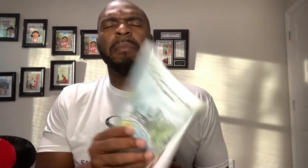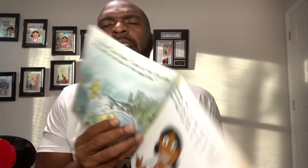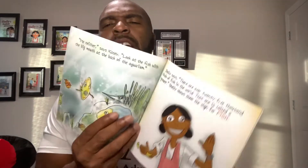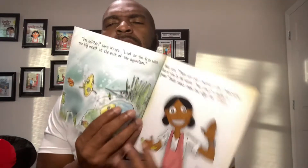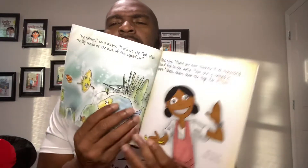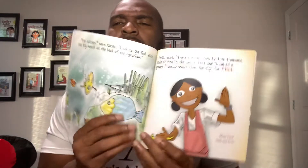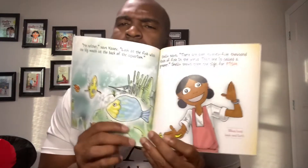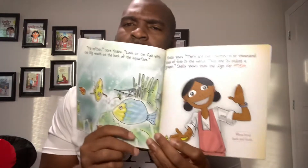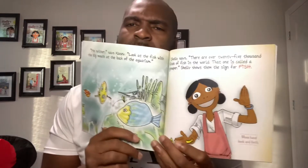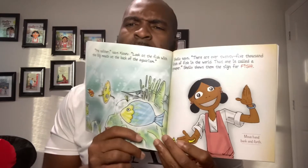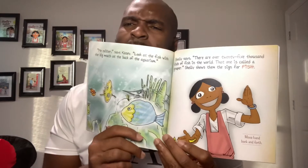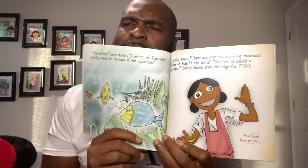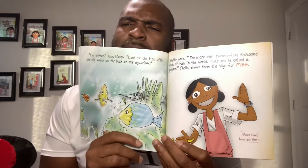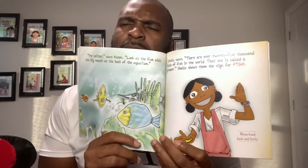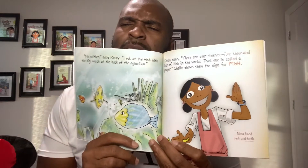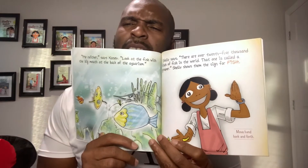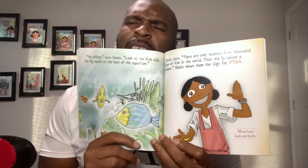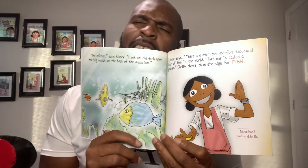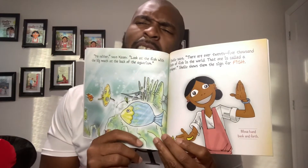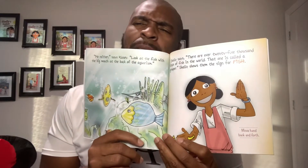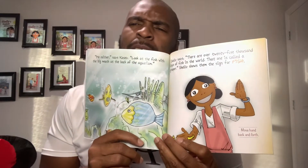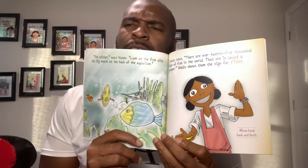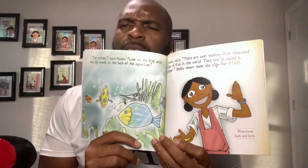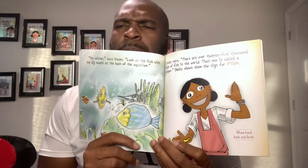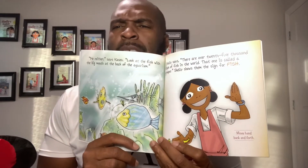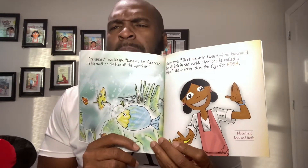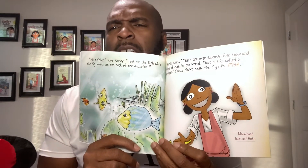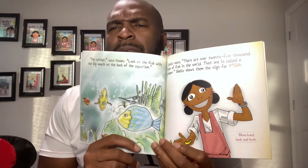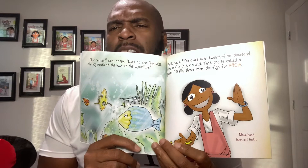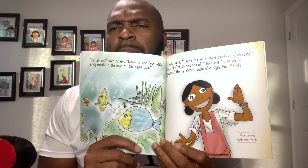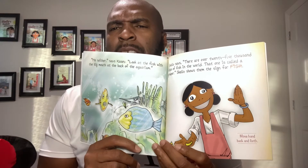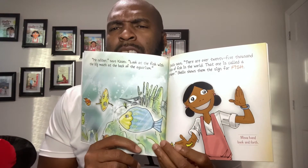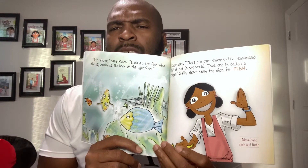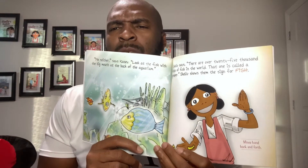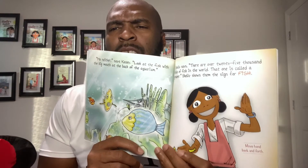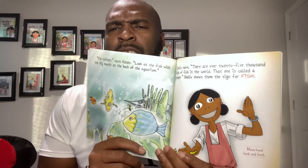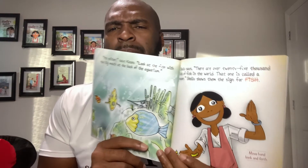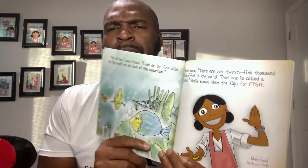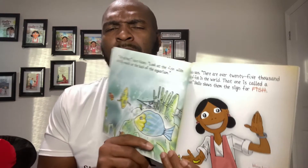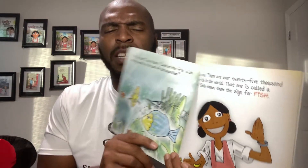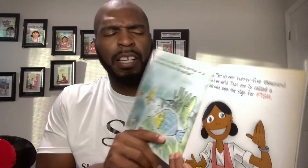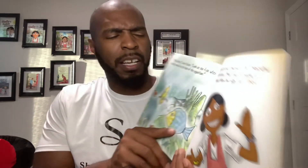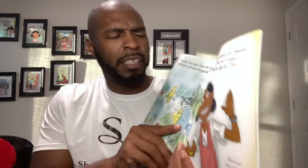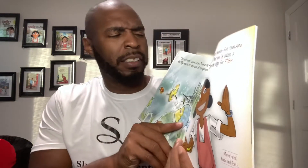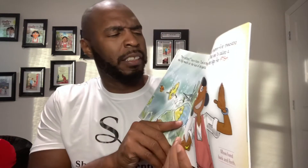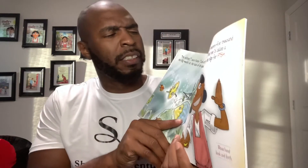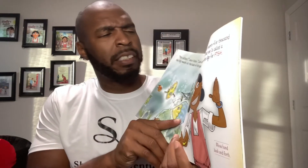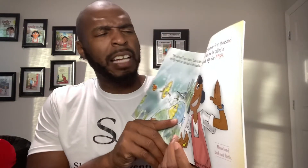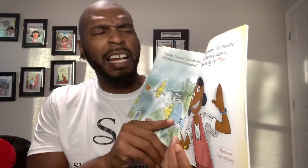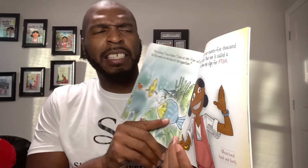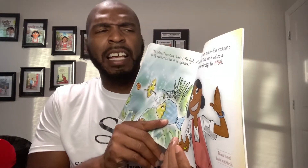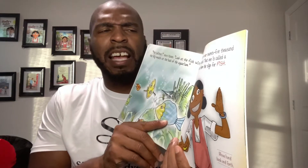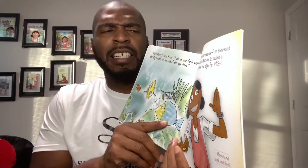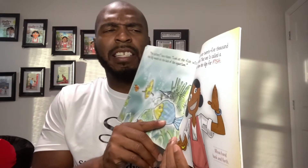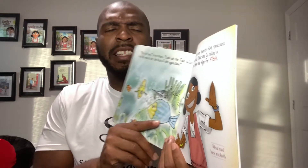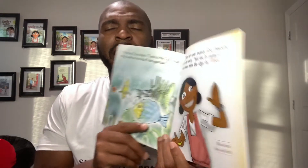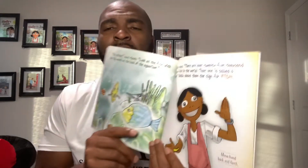Me neither, says Casey. Look at the fish with the big mouth at the back of the aquarium. Shelly says there are